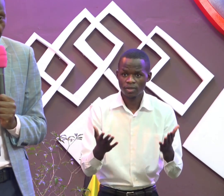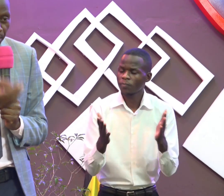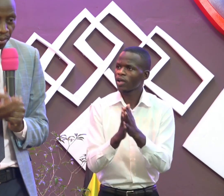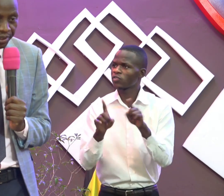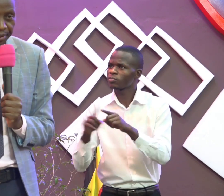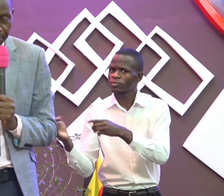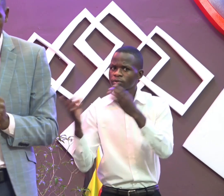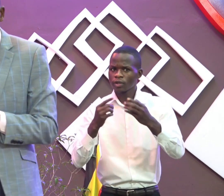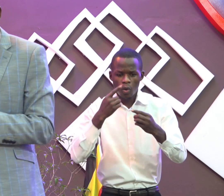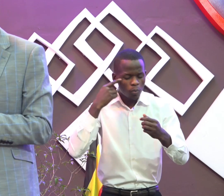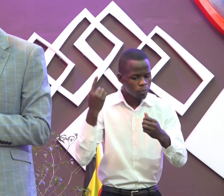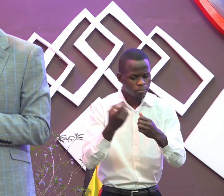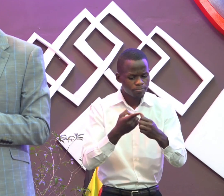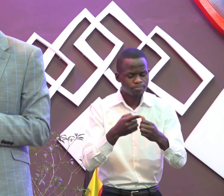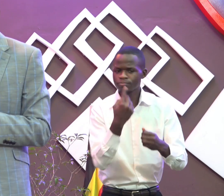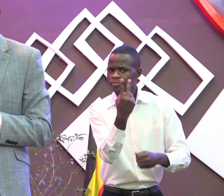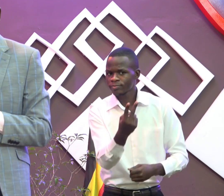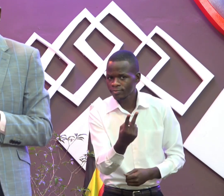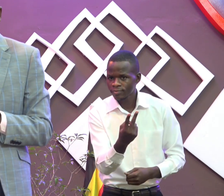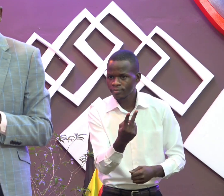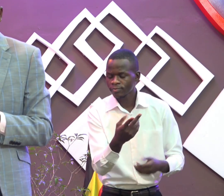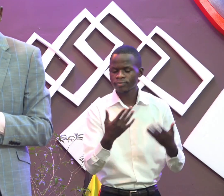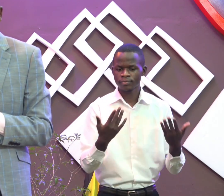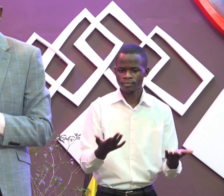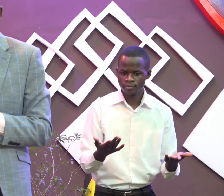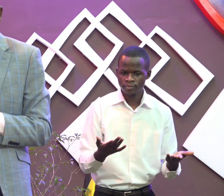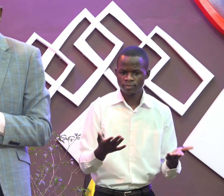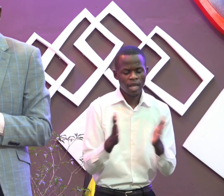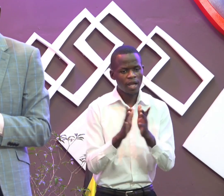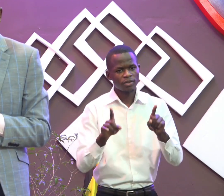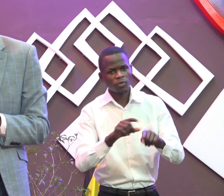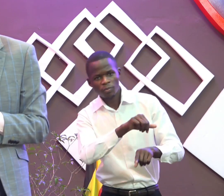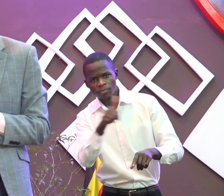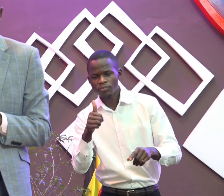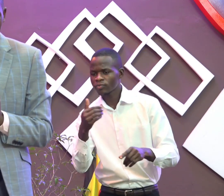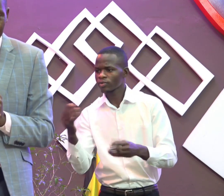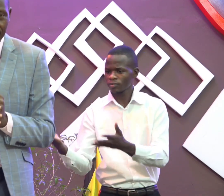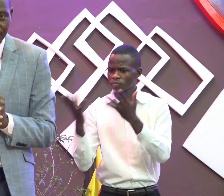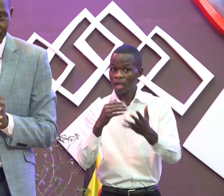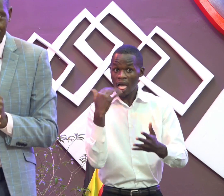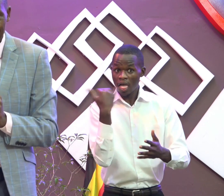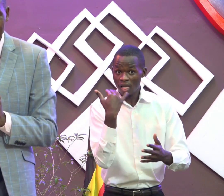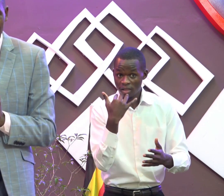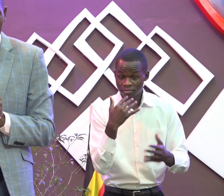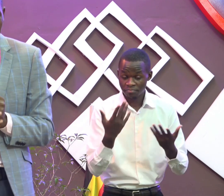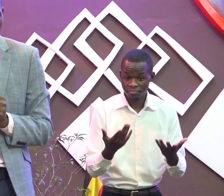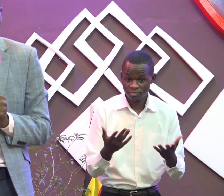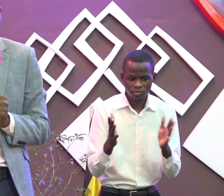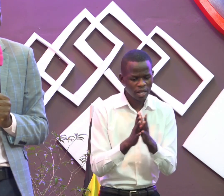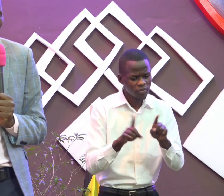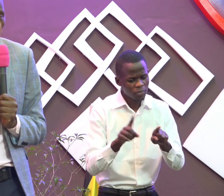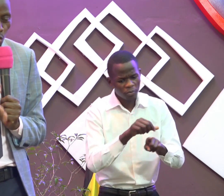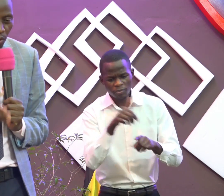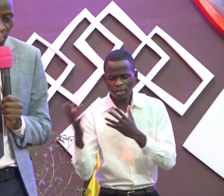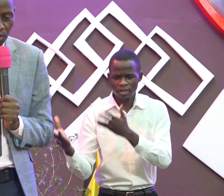munalaleta obutungulu bubiri someone brings two onions munalaleta kamulali someone brings red pepper munalaleta